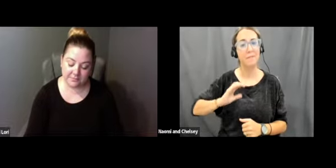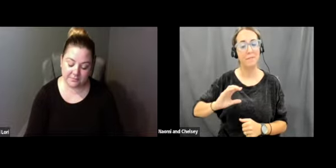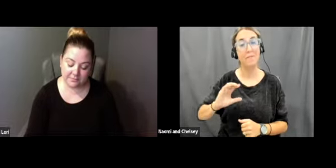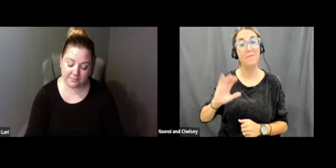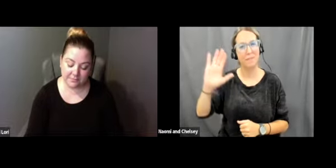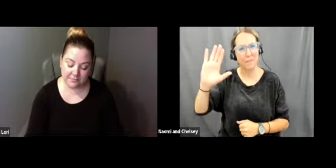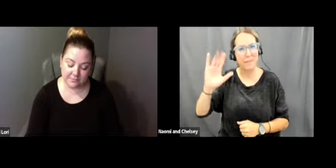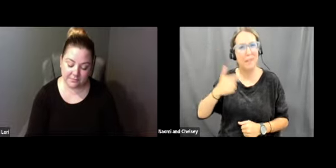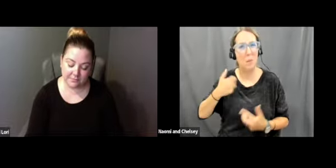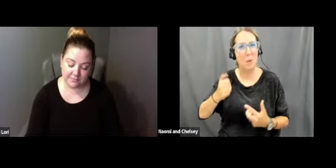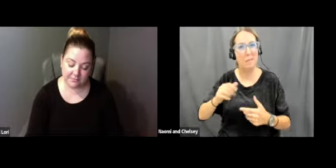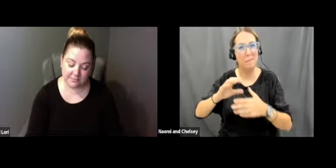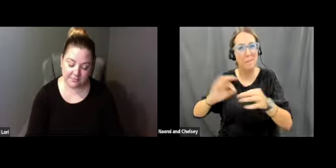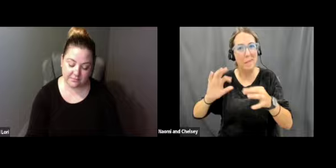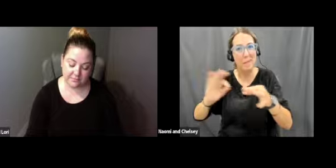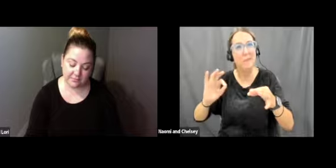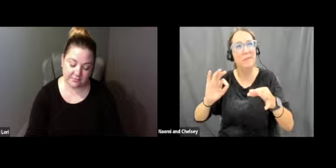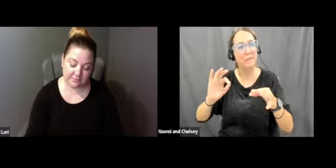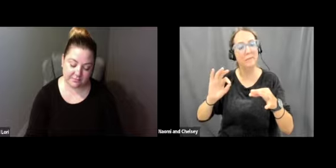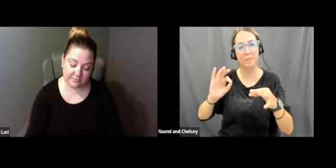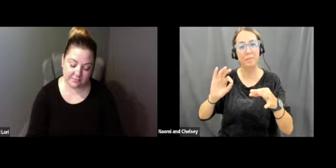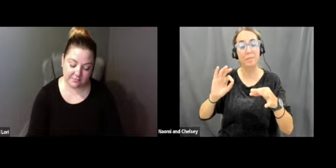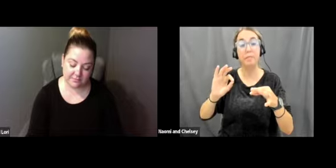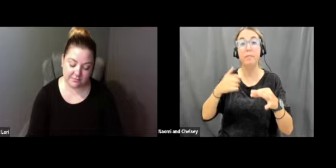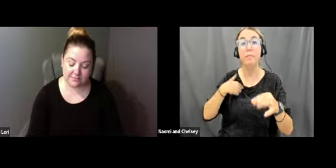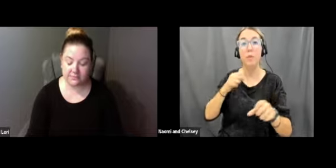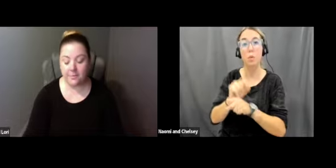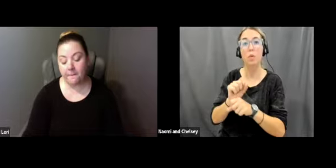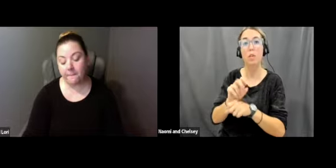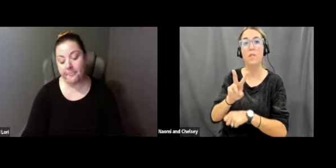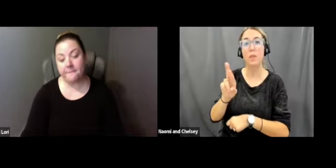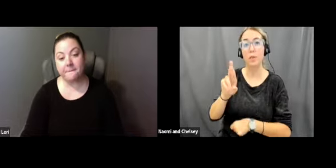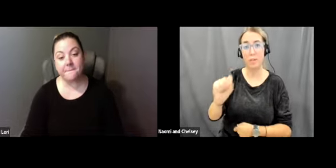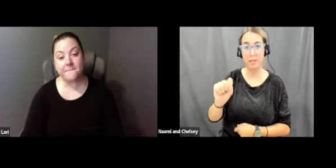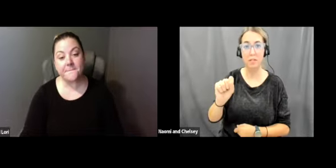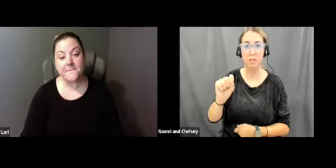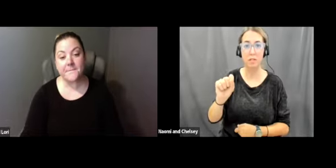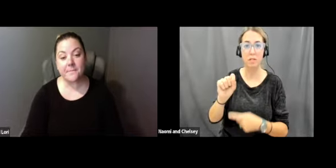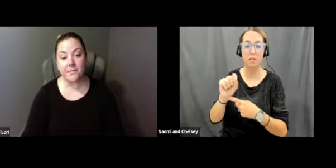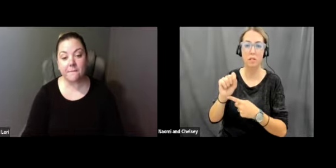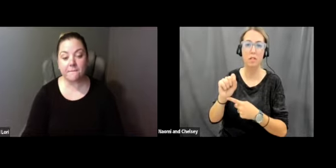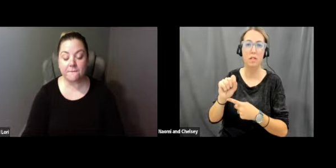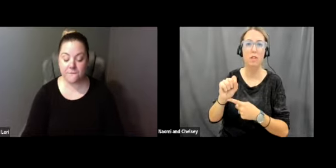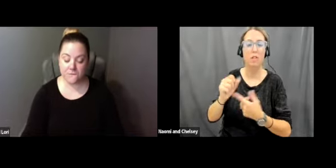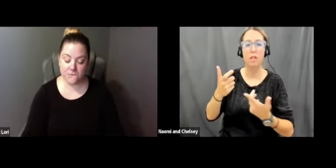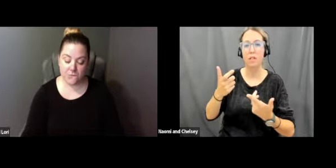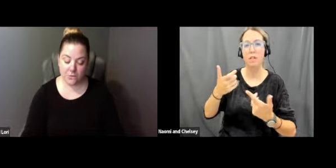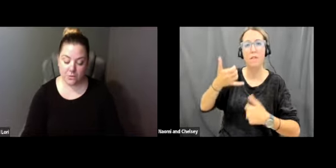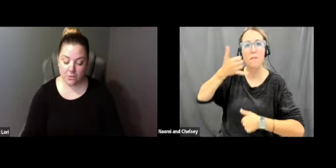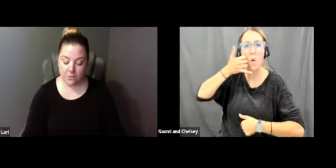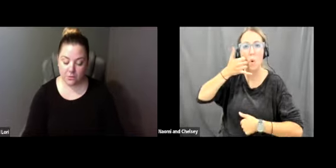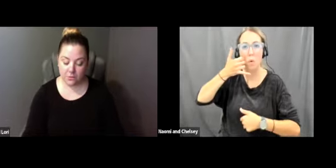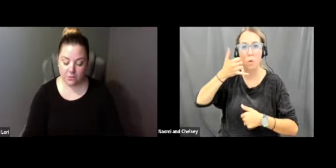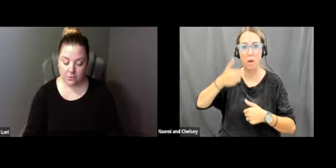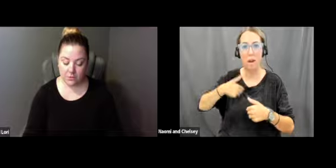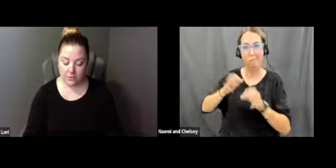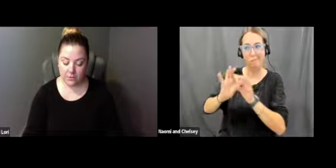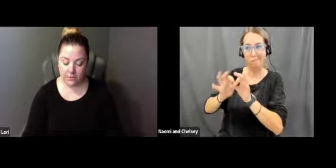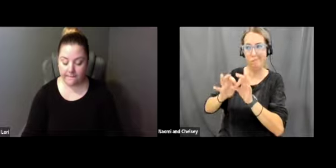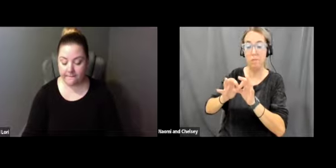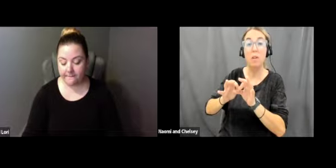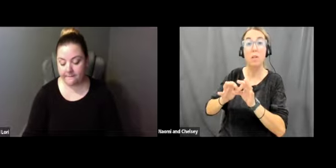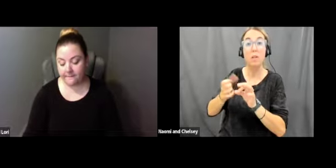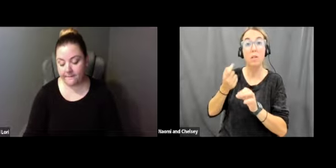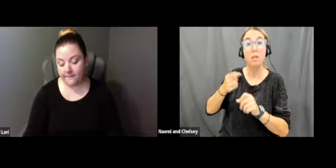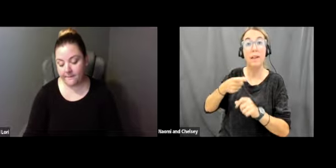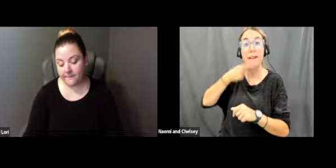I actually work in video relay where I interpret phone calls. So the deaf person and the hearing person can't see each other. So I